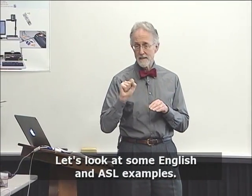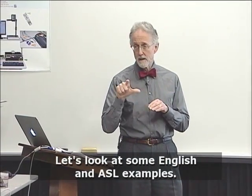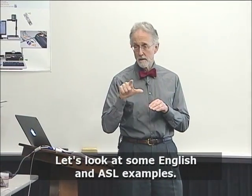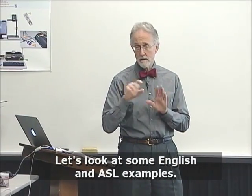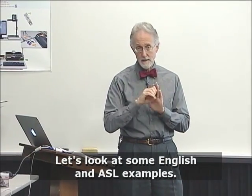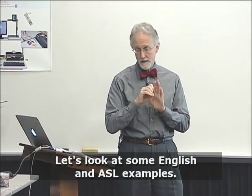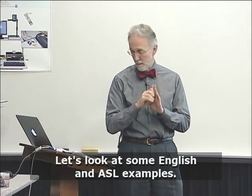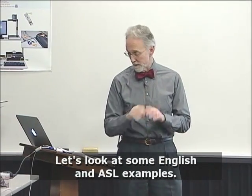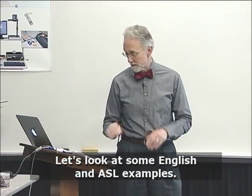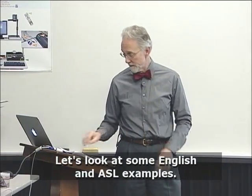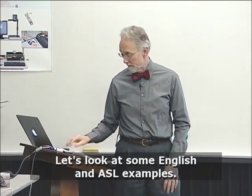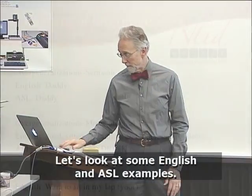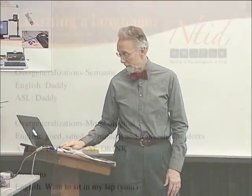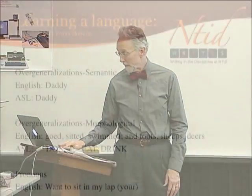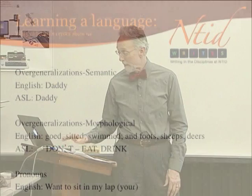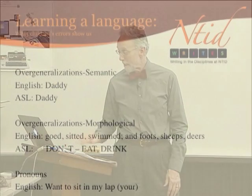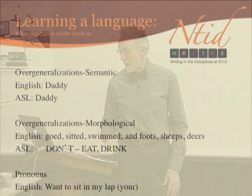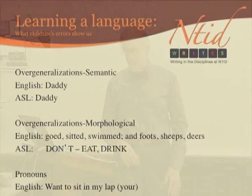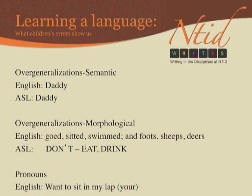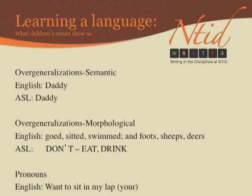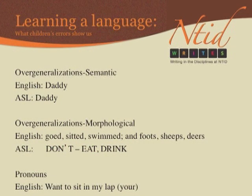ASL examples.